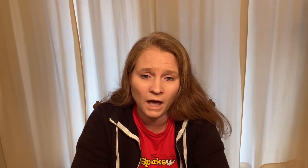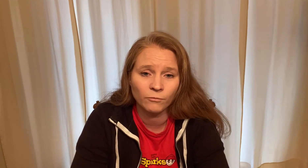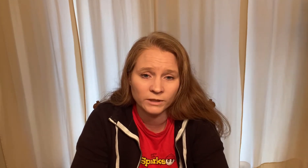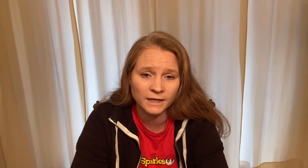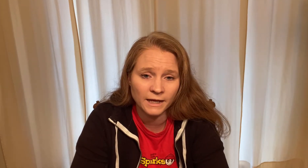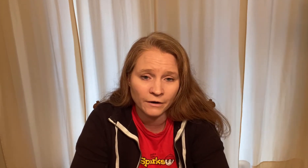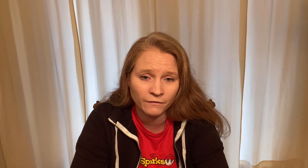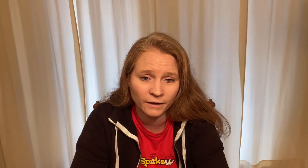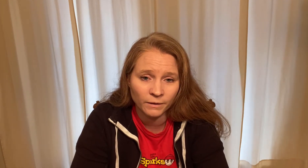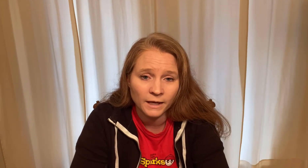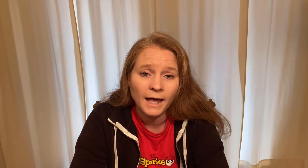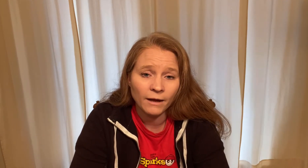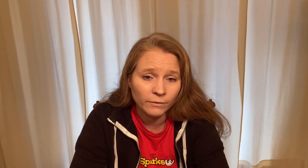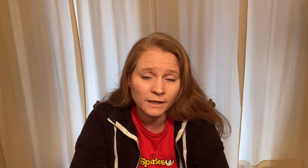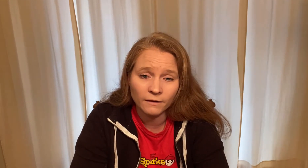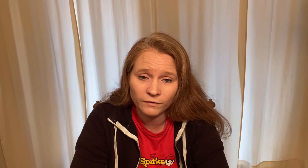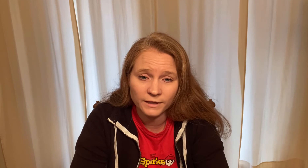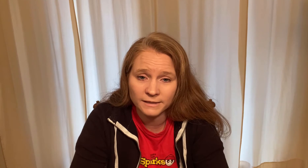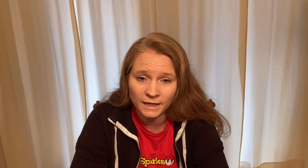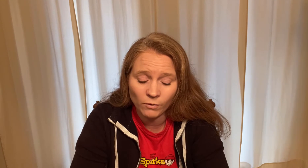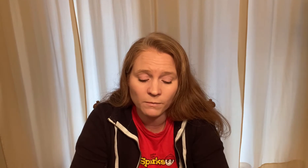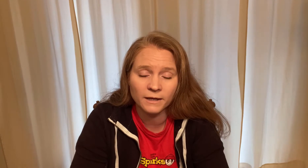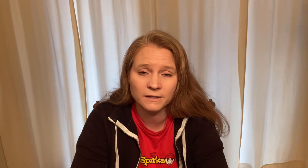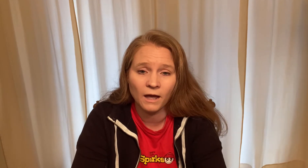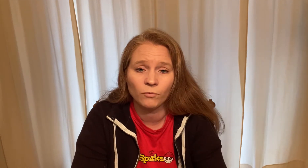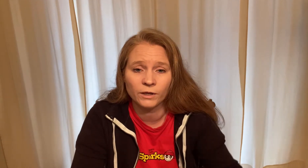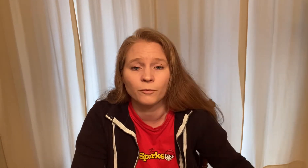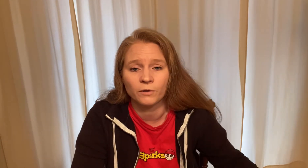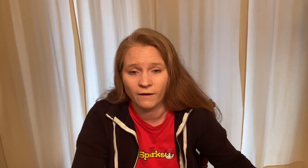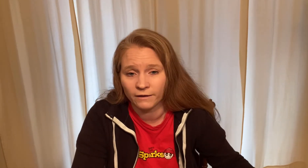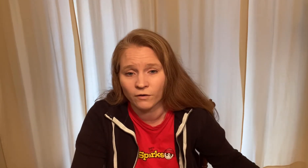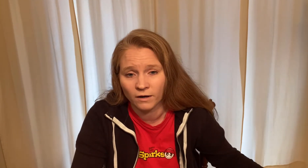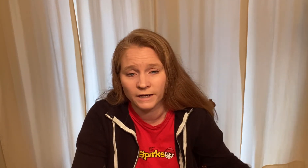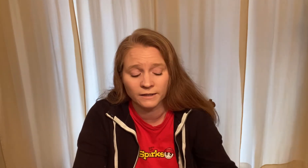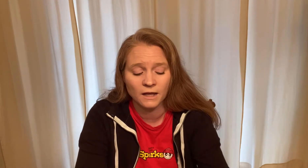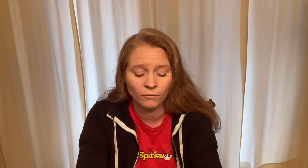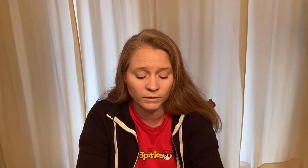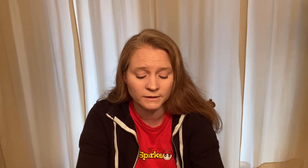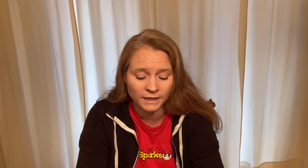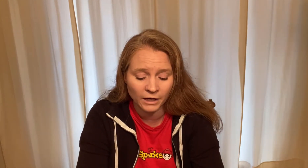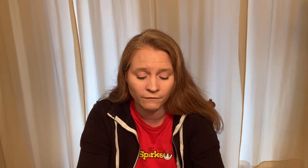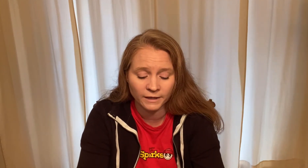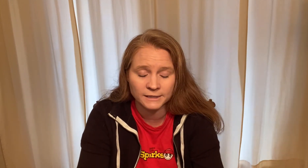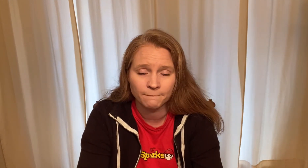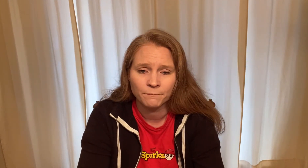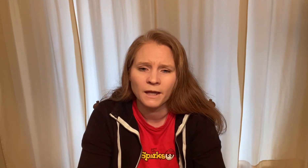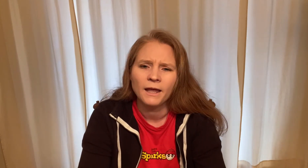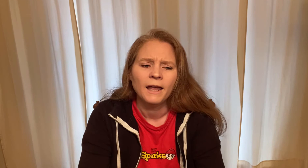would take care of him. And we can feel that same way because God will provide for our needs. God will take care of us.